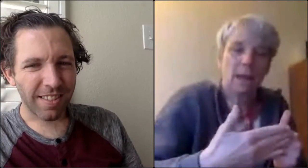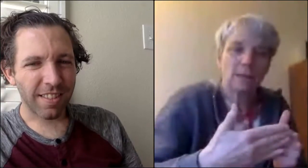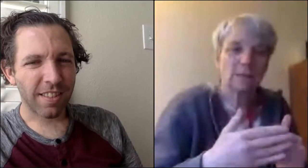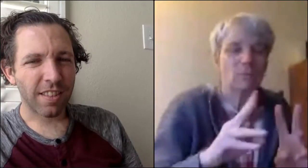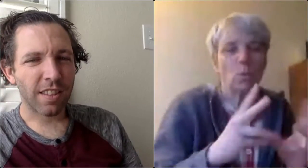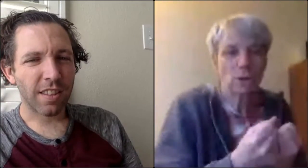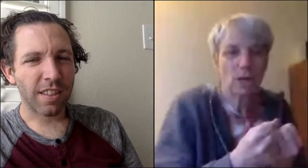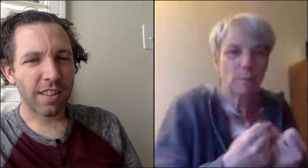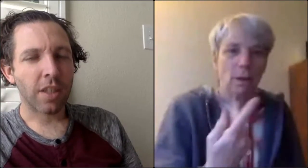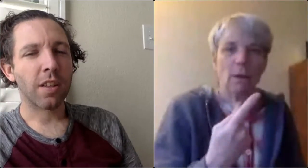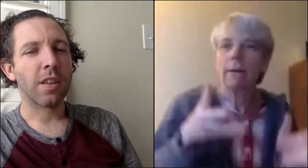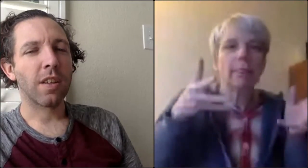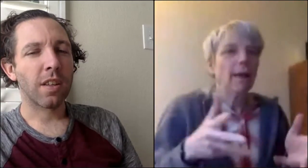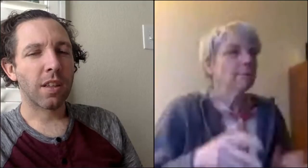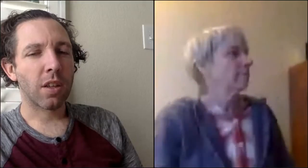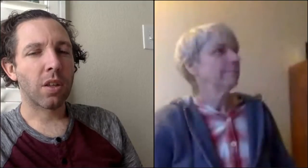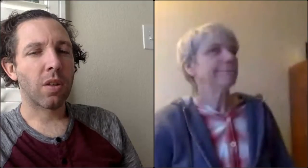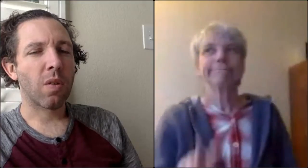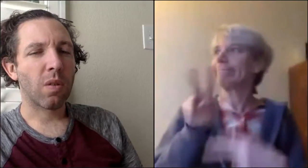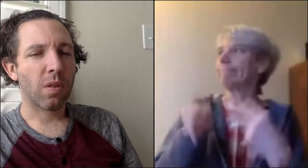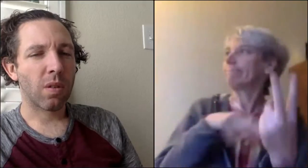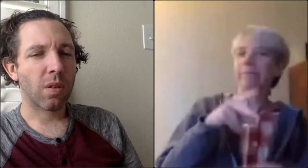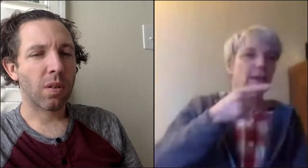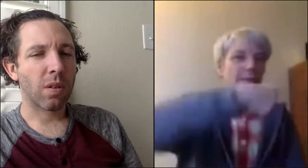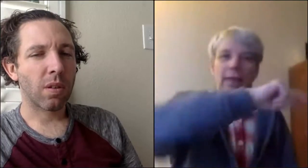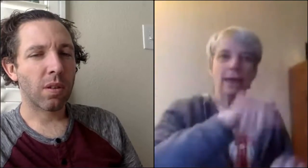yet the audience members couldn't see the speakers.